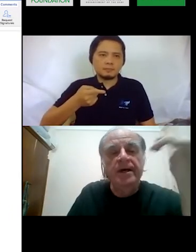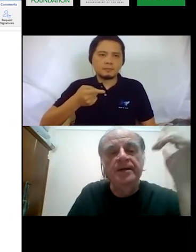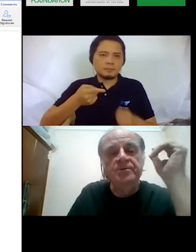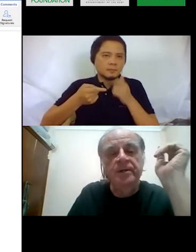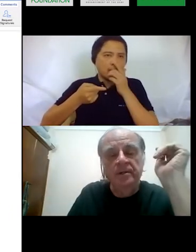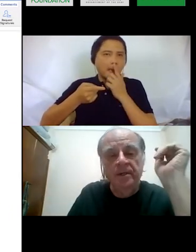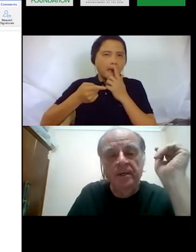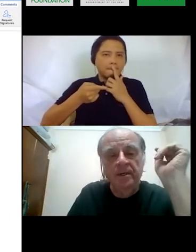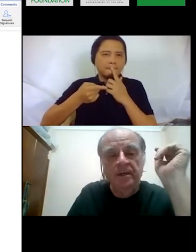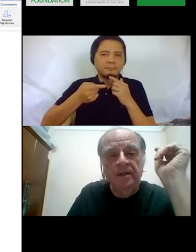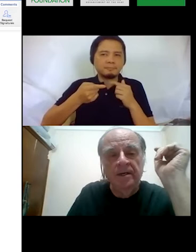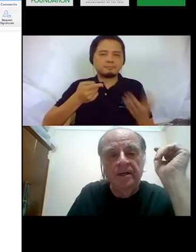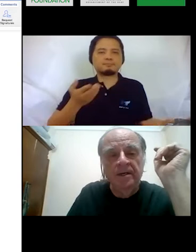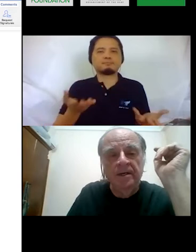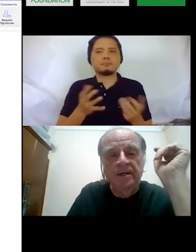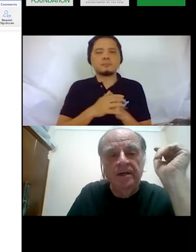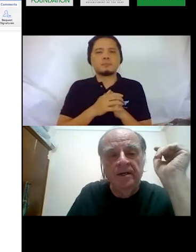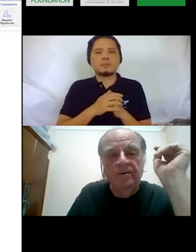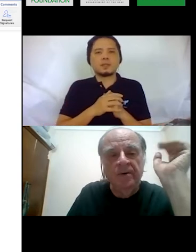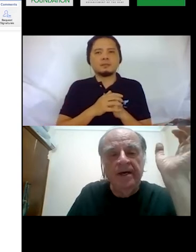Because we answer it